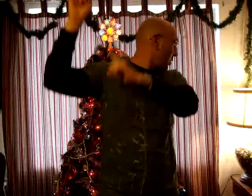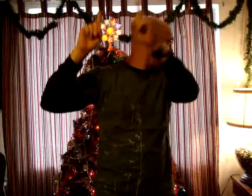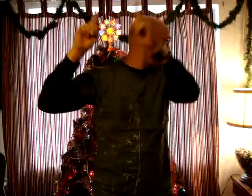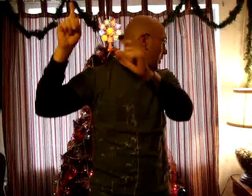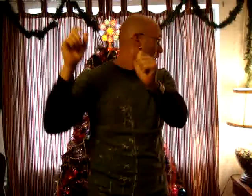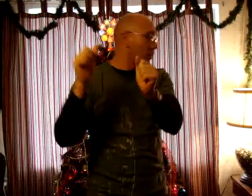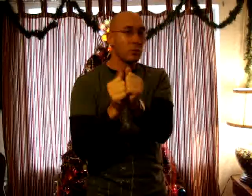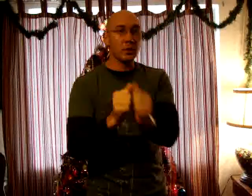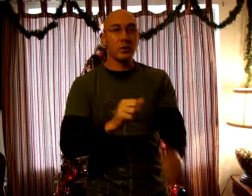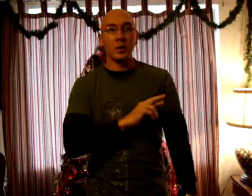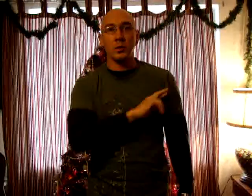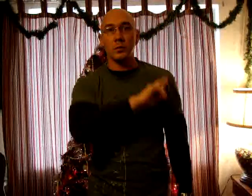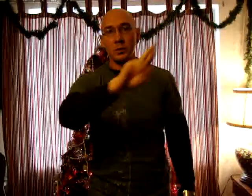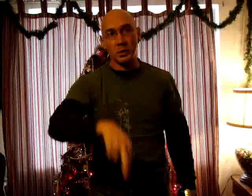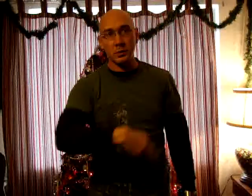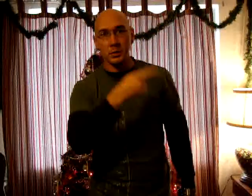star with royal